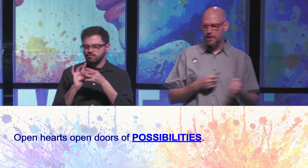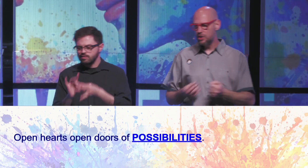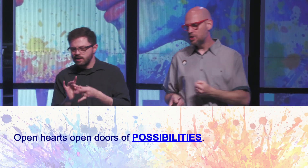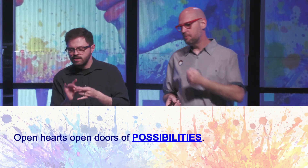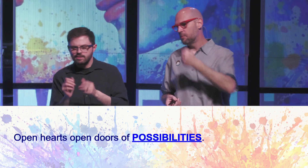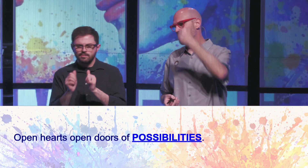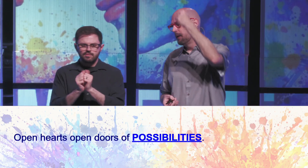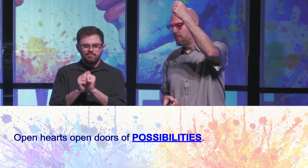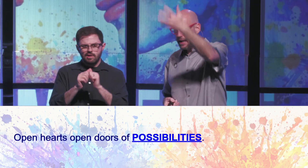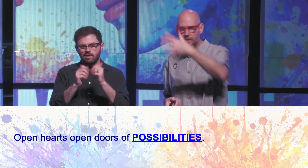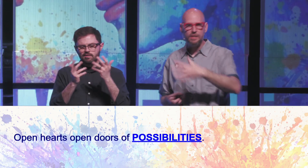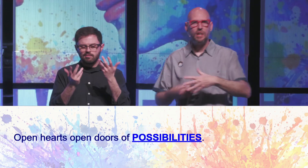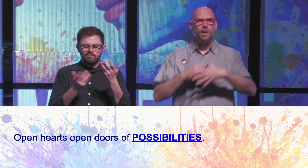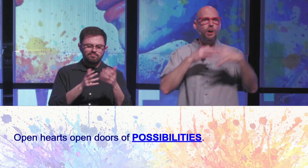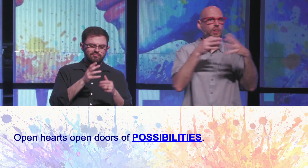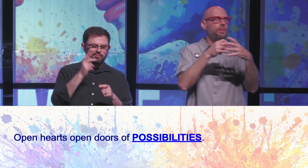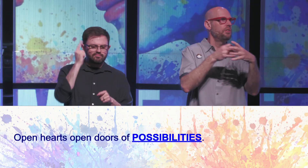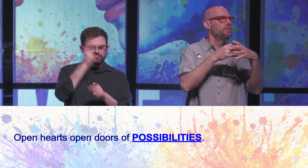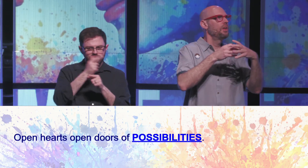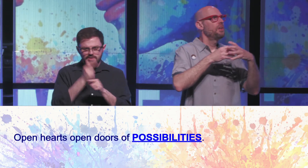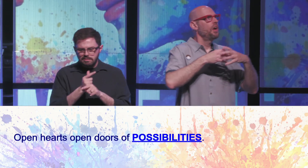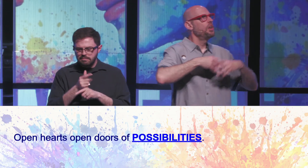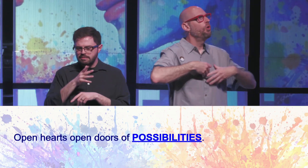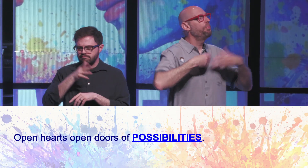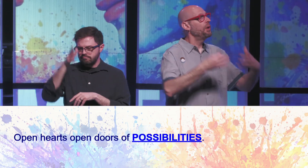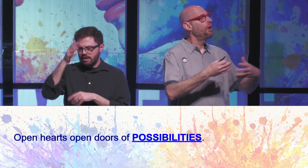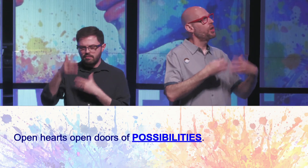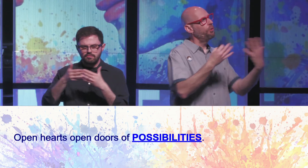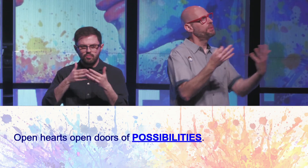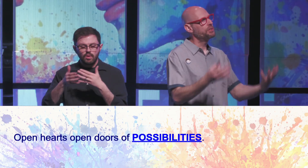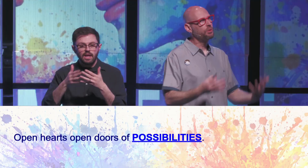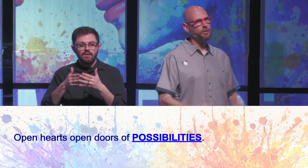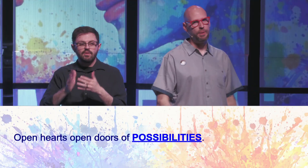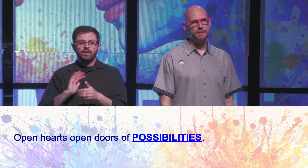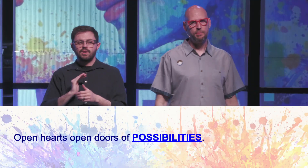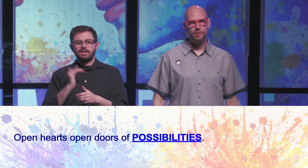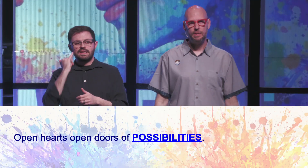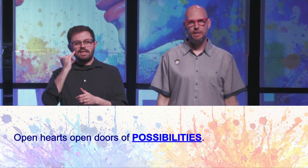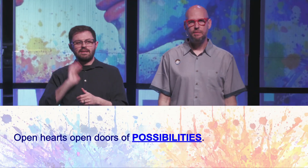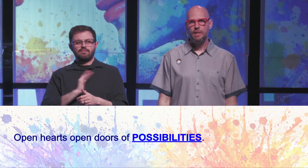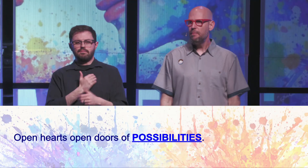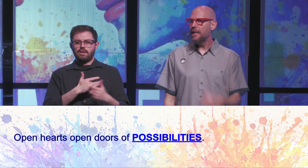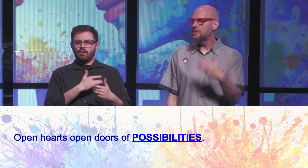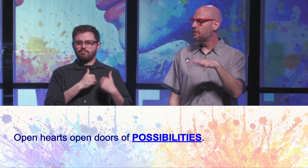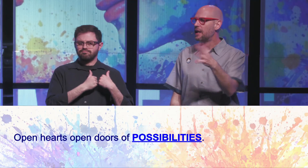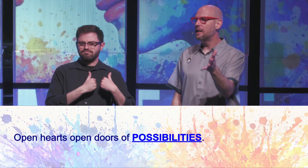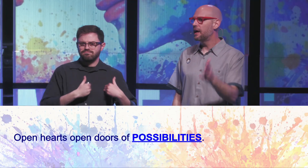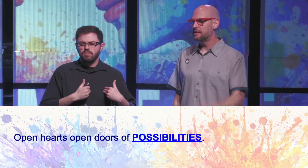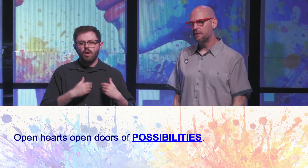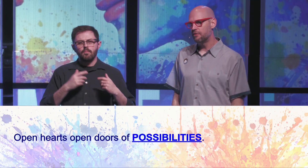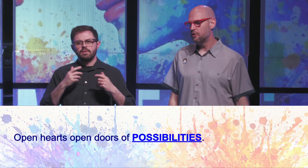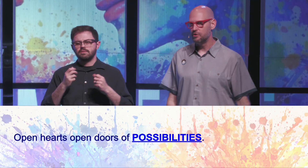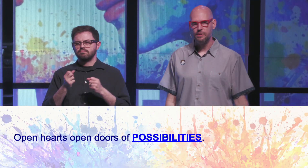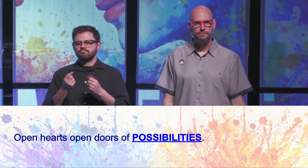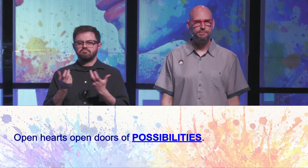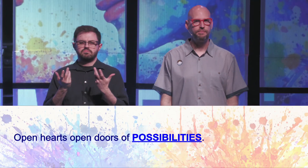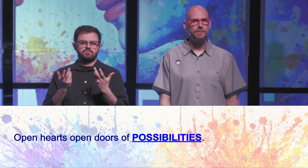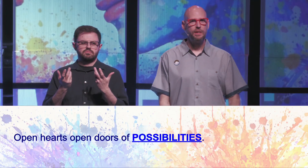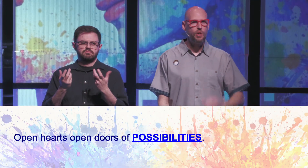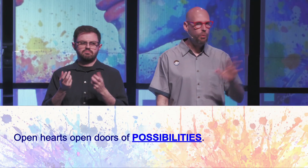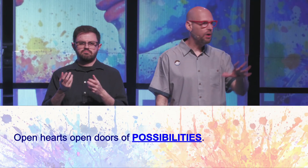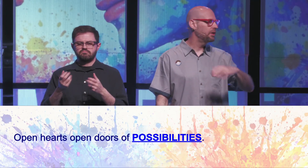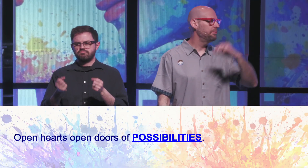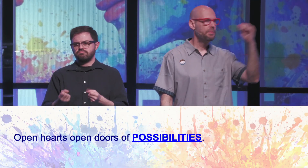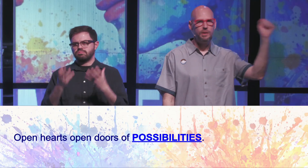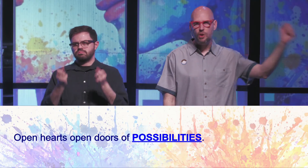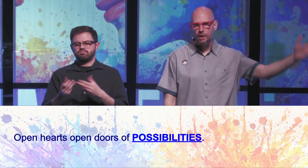and our relationships with parents, an open heart opens a door of possibility. Imagine if Ananias had refused.